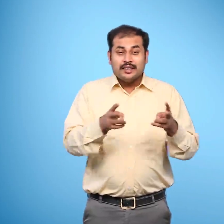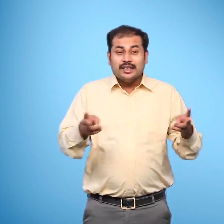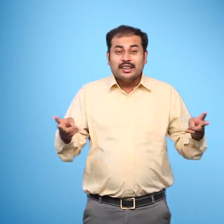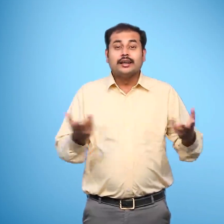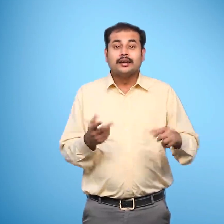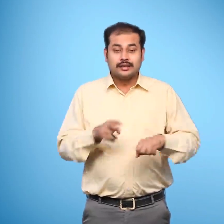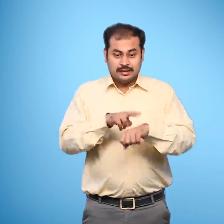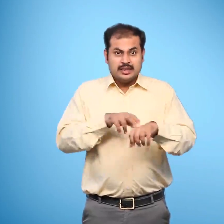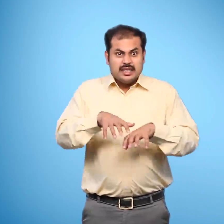tiger,